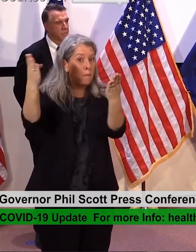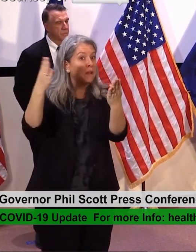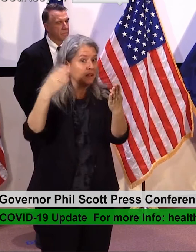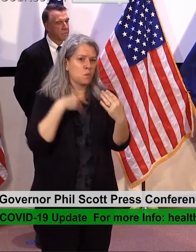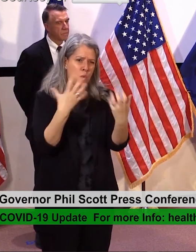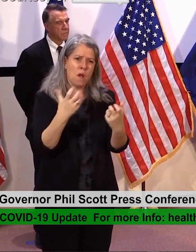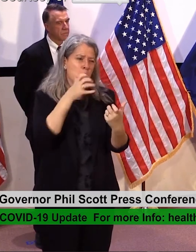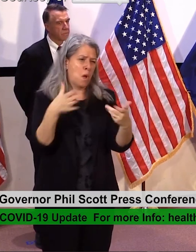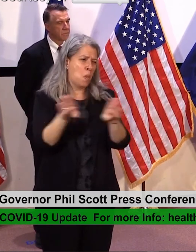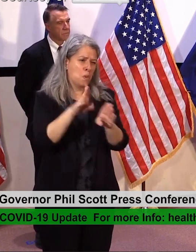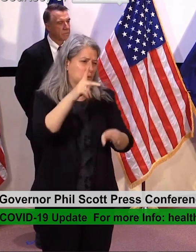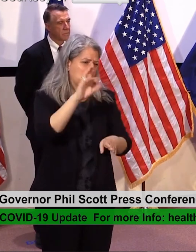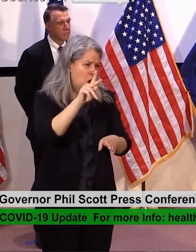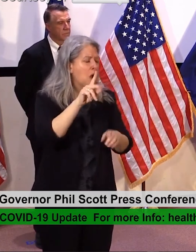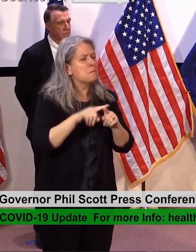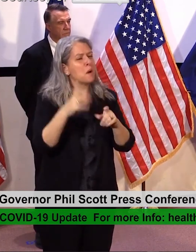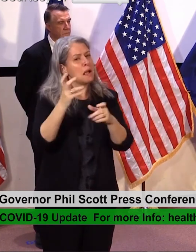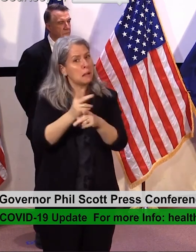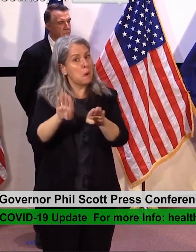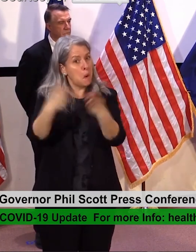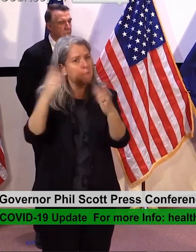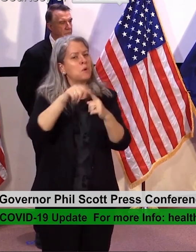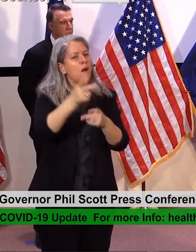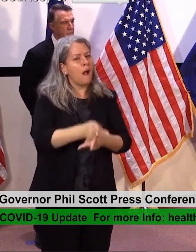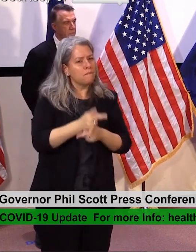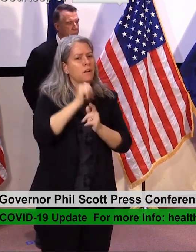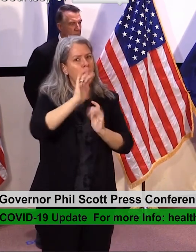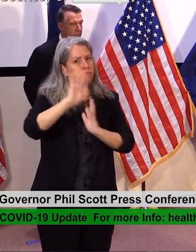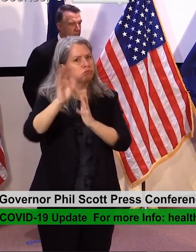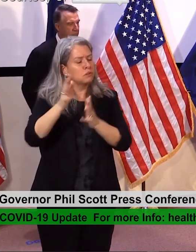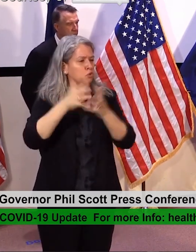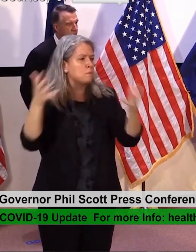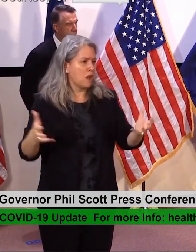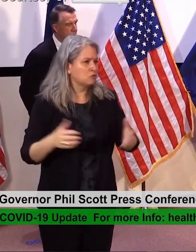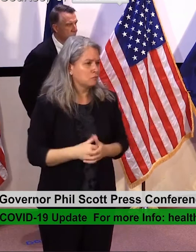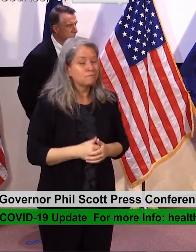and our communities safe, all by recreating close to home. Thank you.